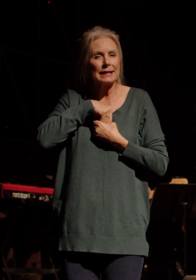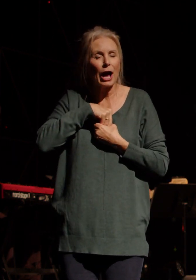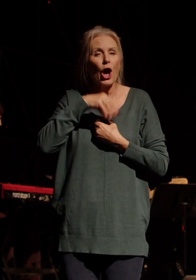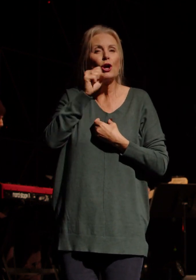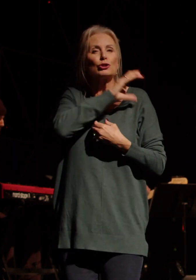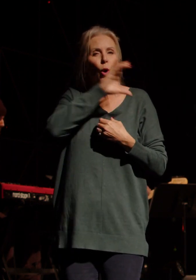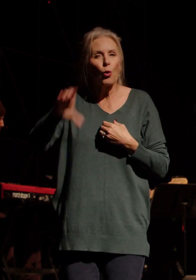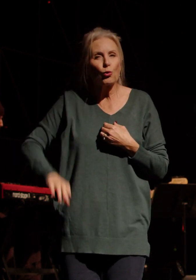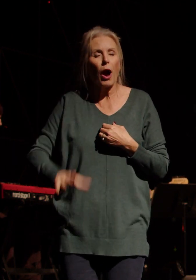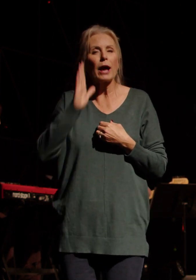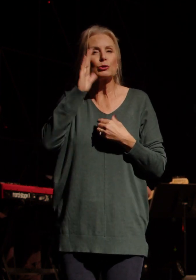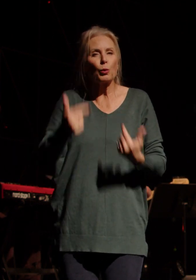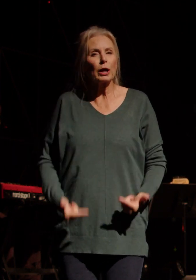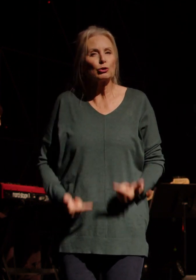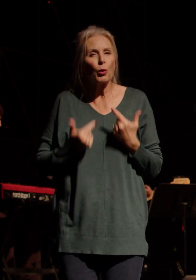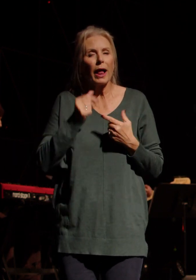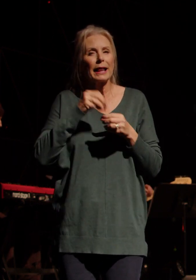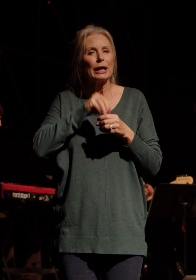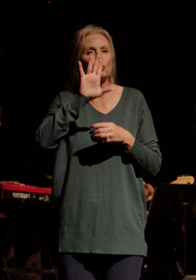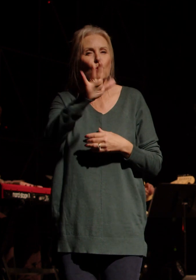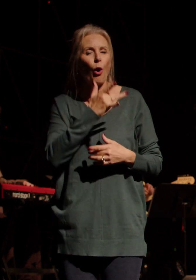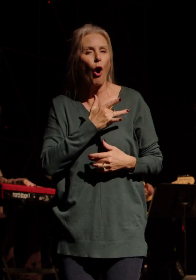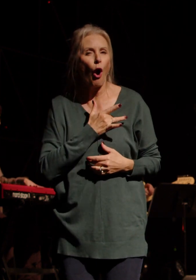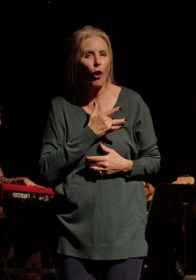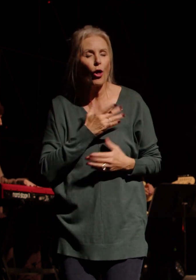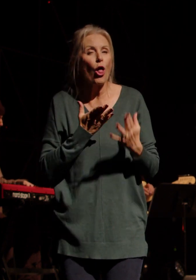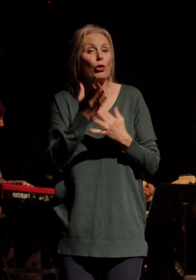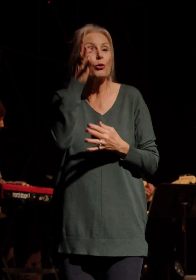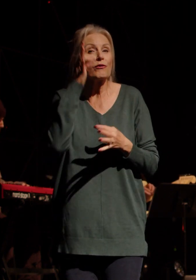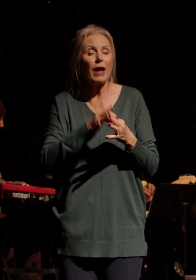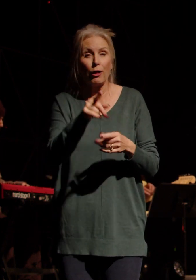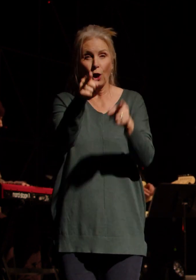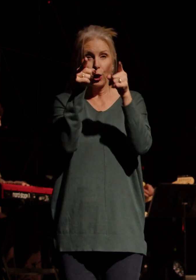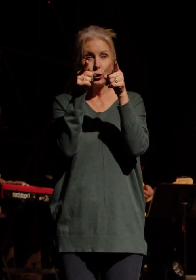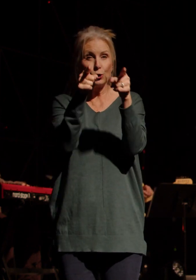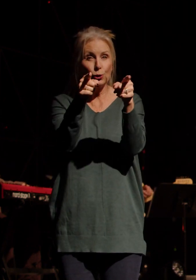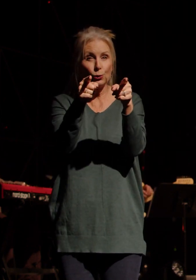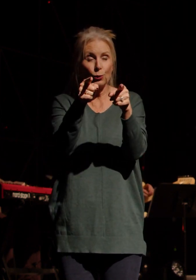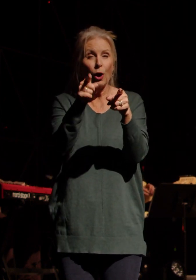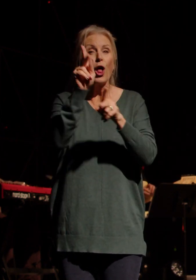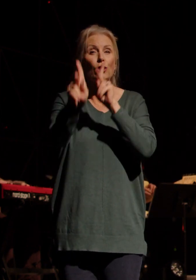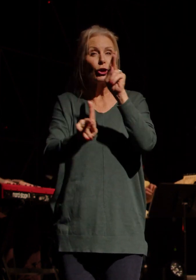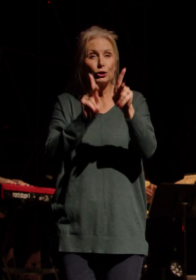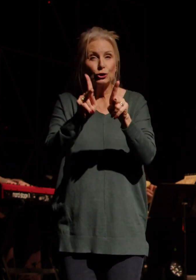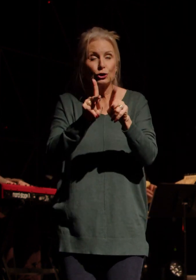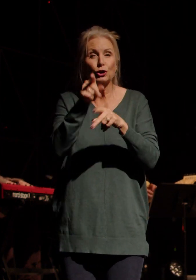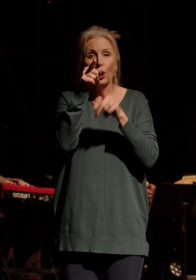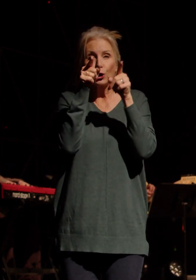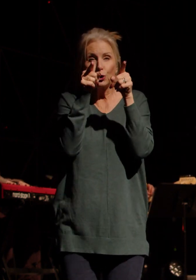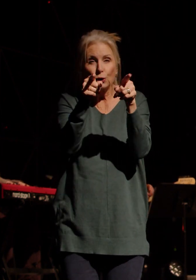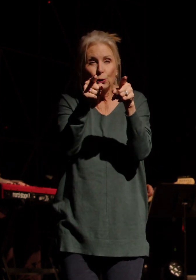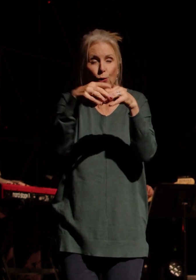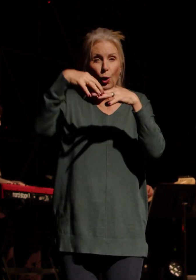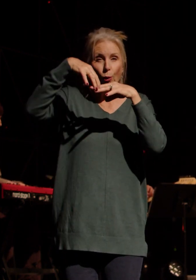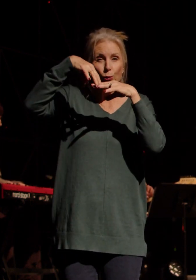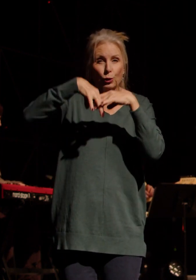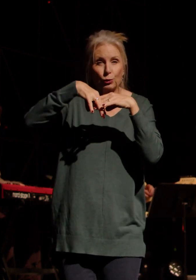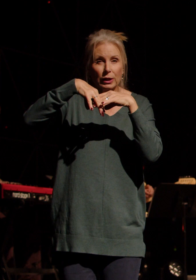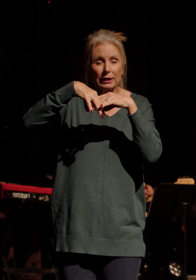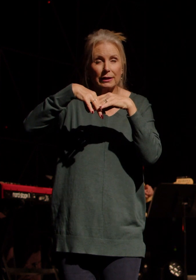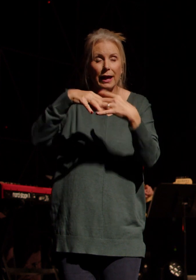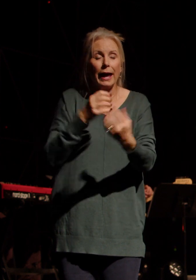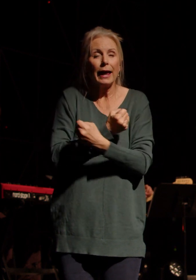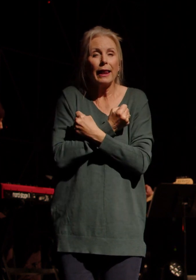that Christ may dwell in your hearts through faith, that you, the church, that you, being rooted and grounded